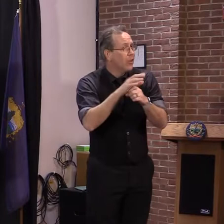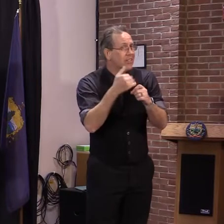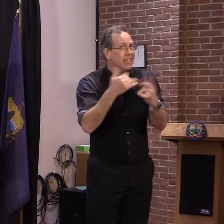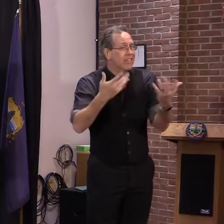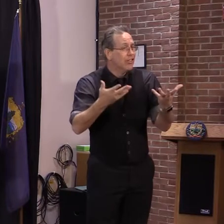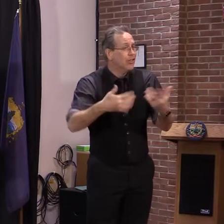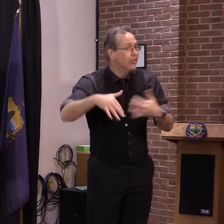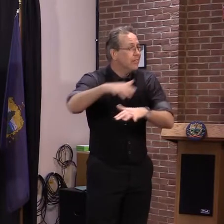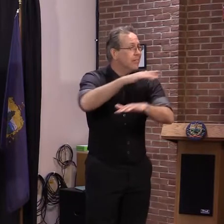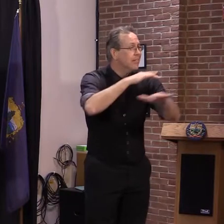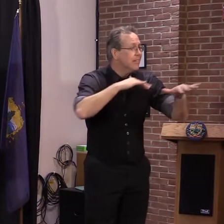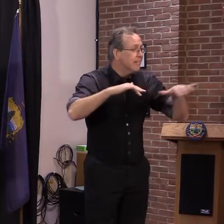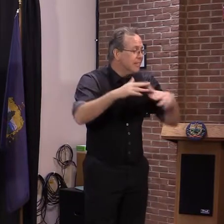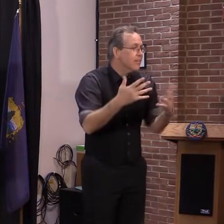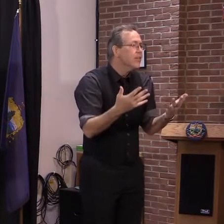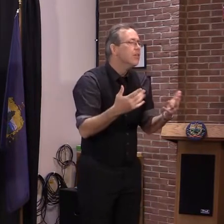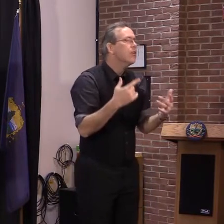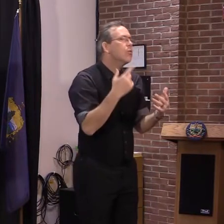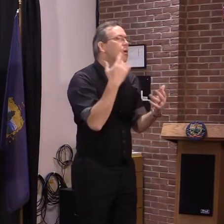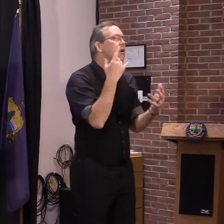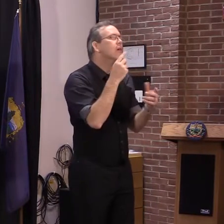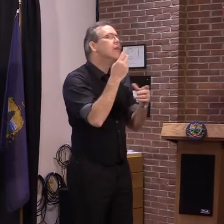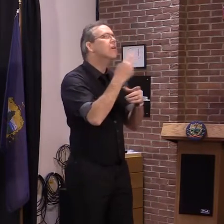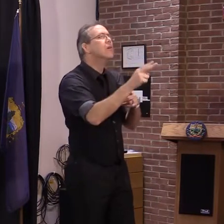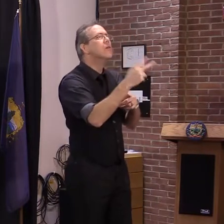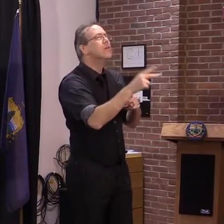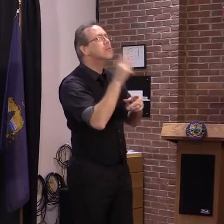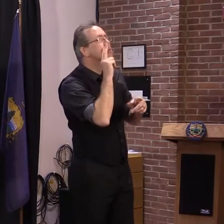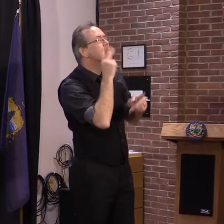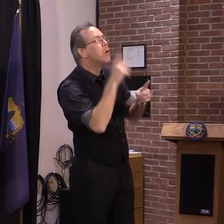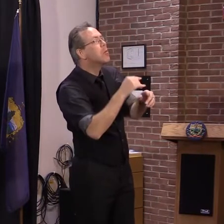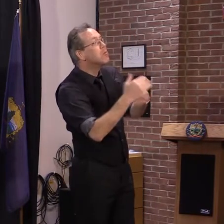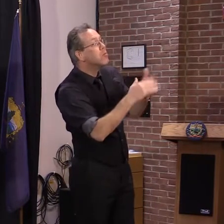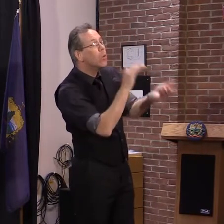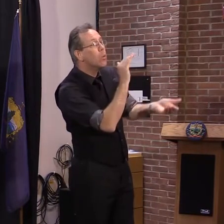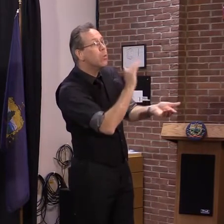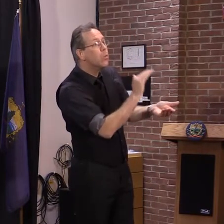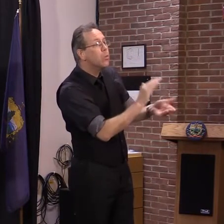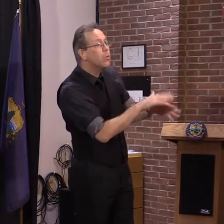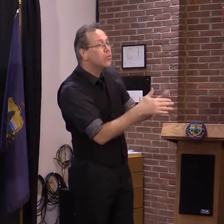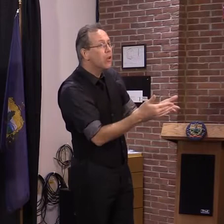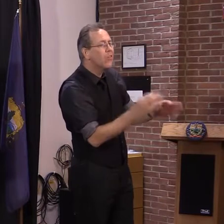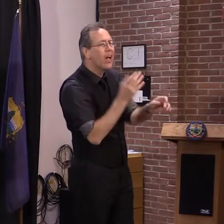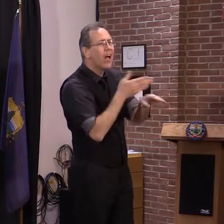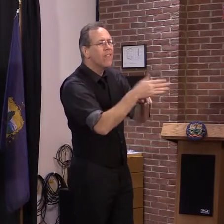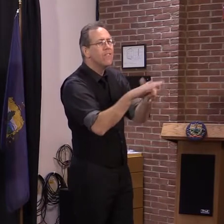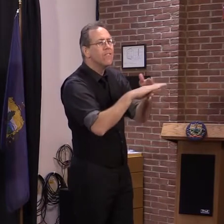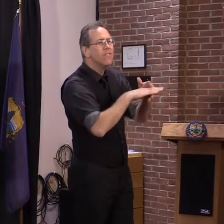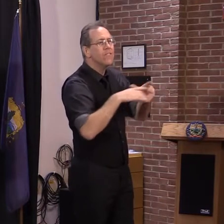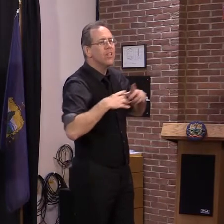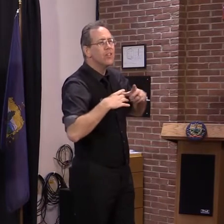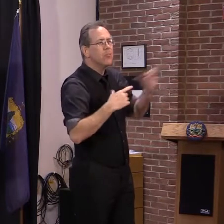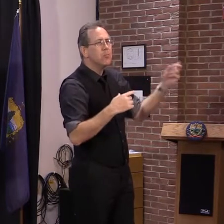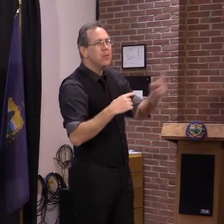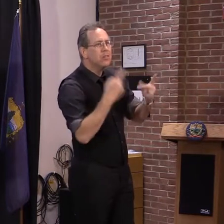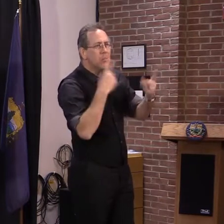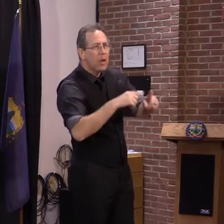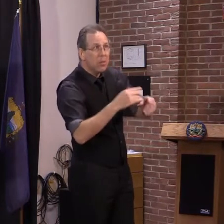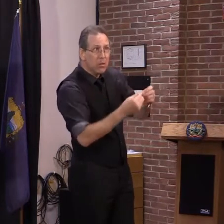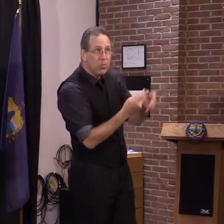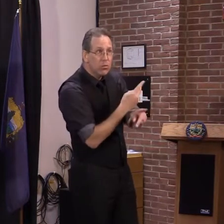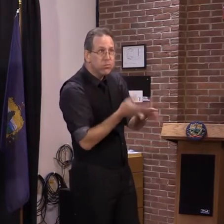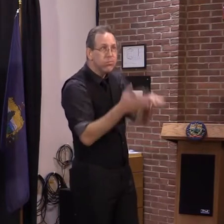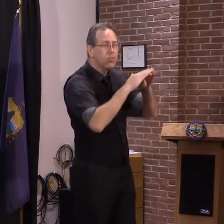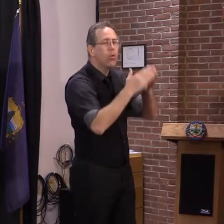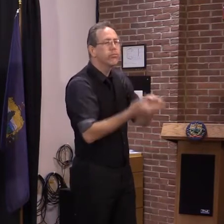us a few more weeks to see those positive trends continue to play out after the winter vacation. We also think the schools and families need more time to